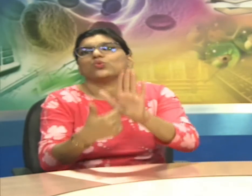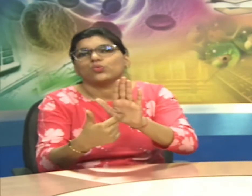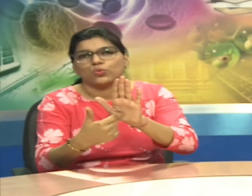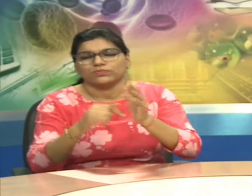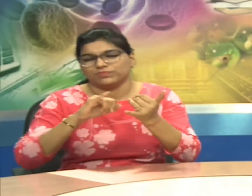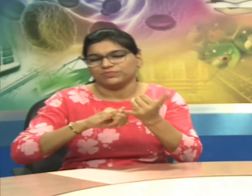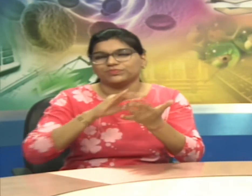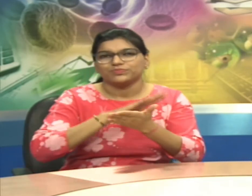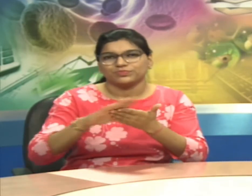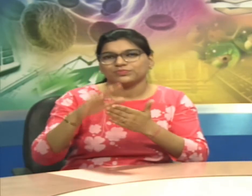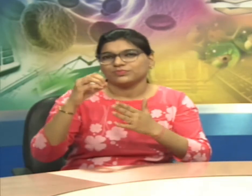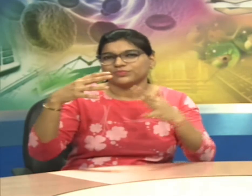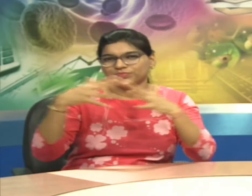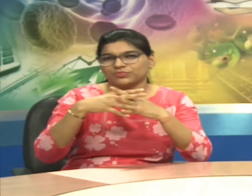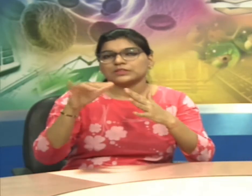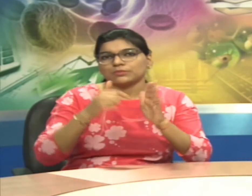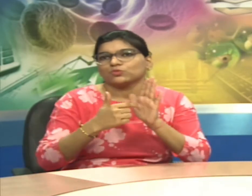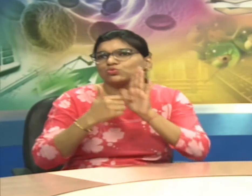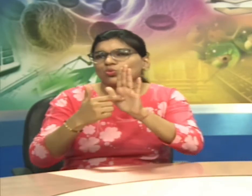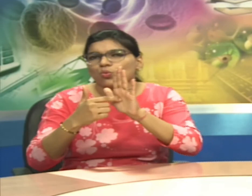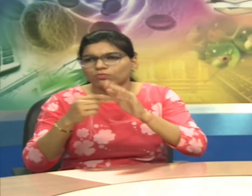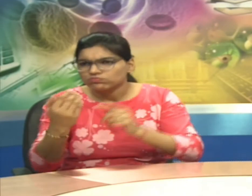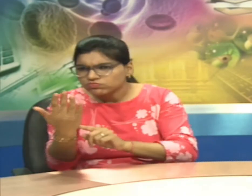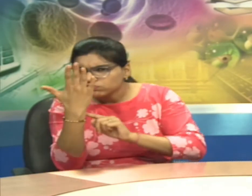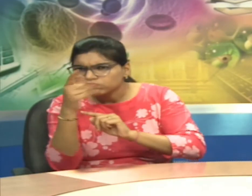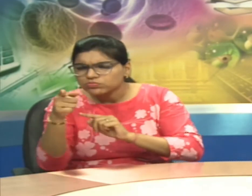show. It is a synonym of show.